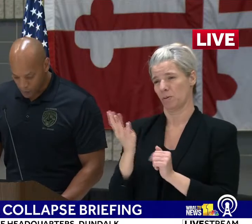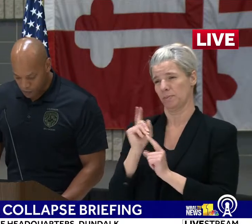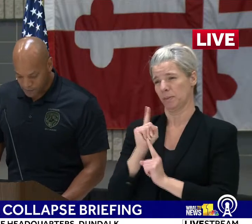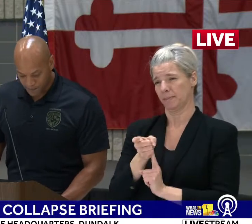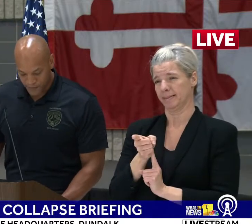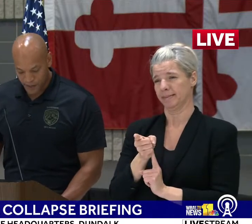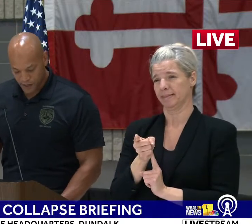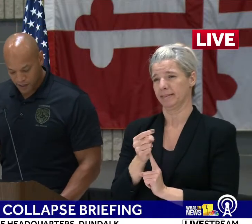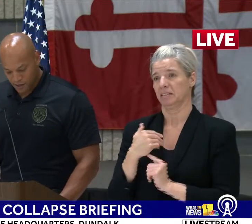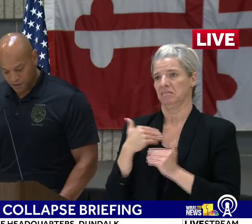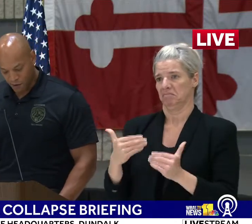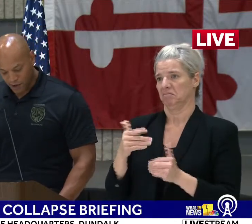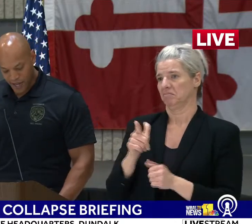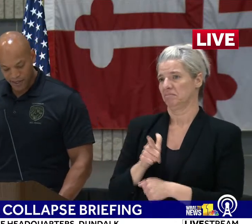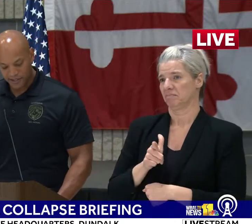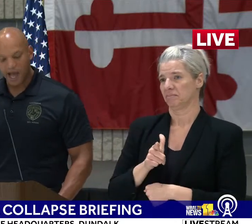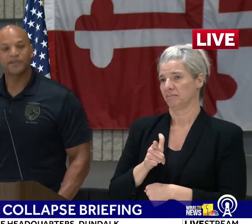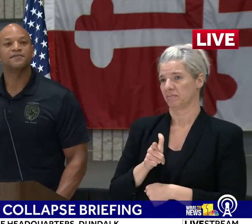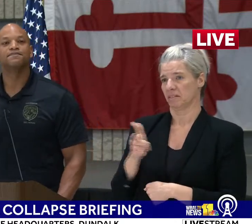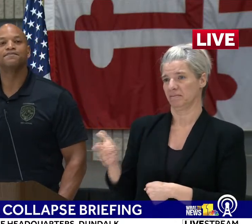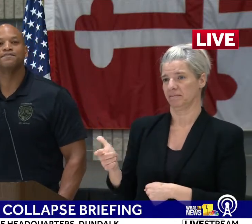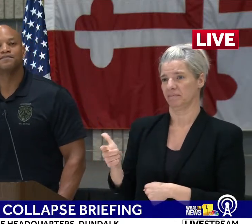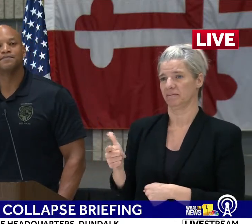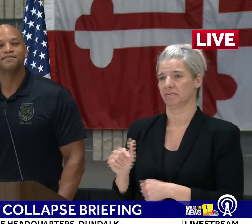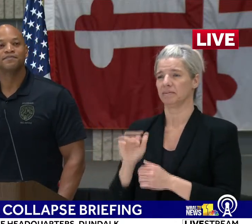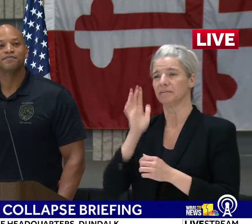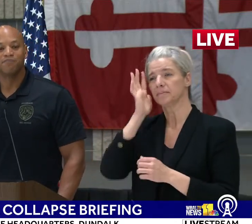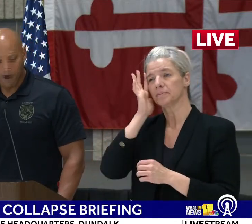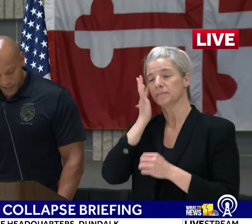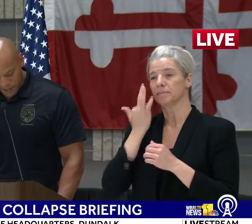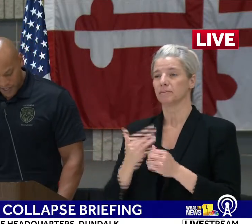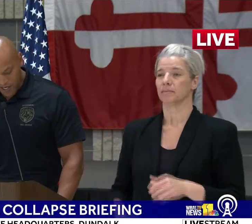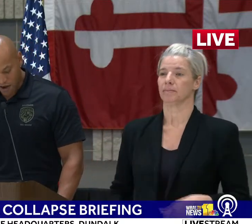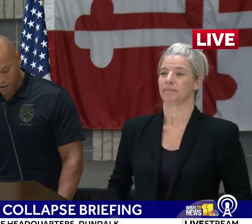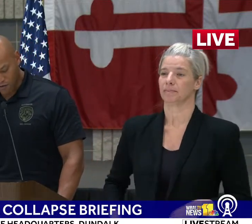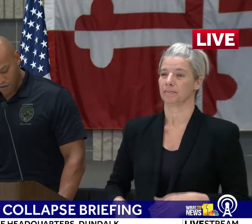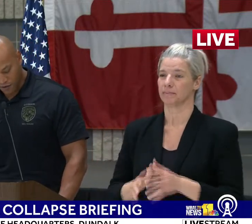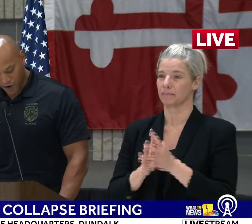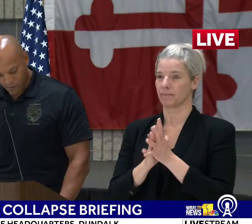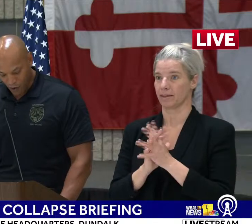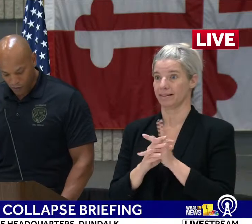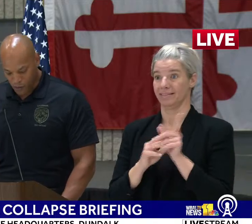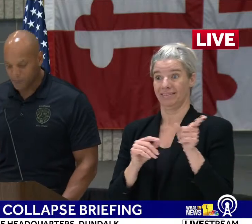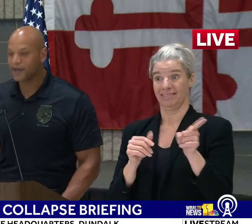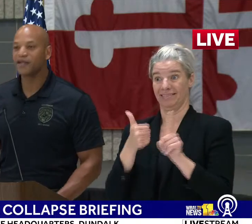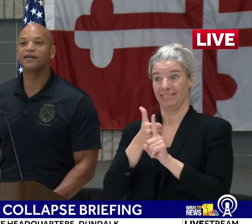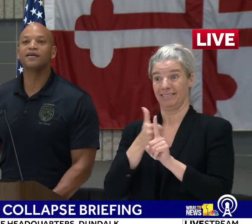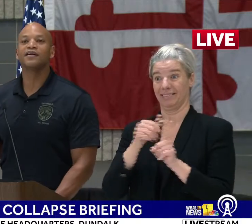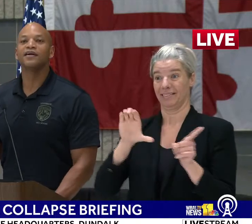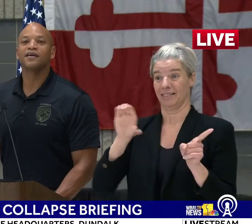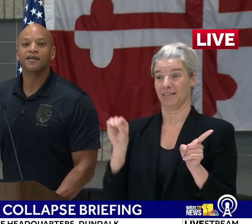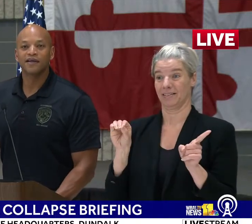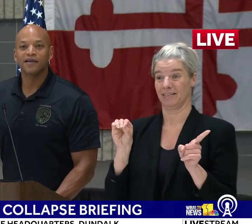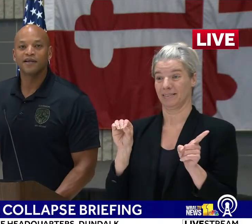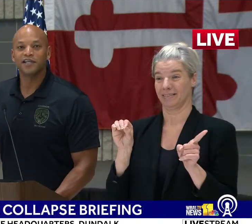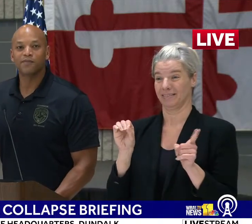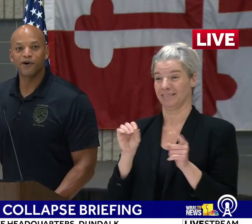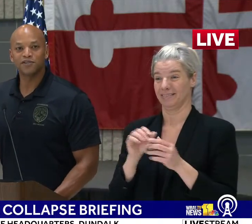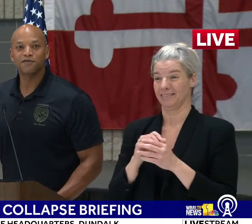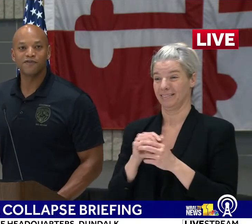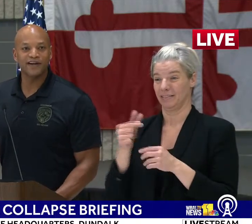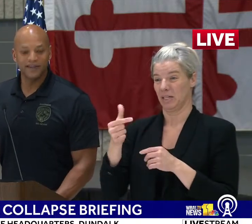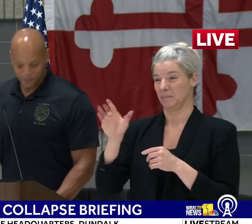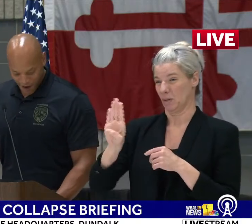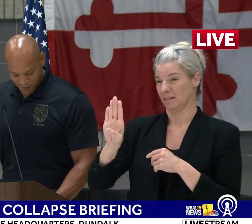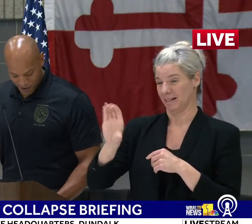I want to turn the program over to Mark Anthony Thomas. Mark is the CEO of the Greater Baltimore Committee.